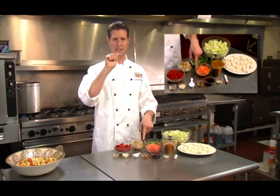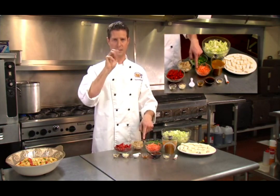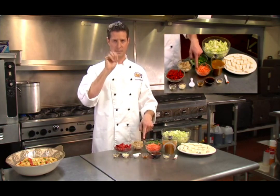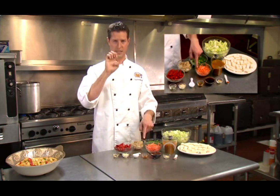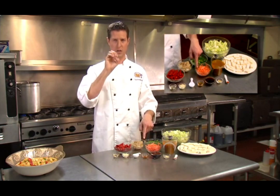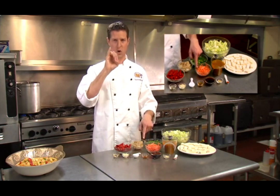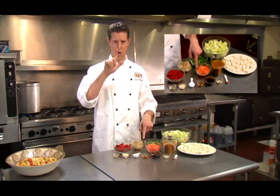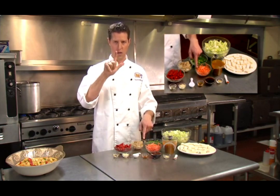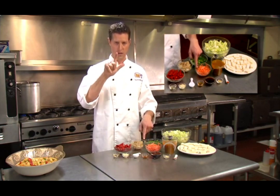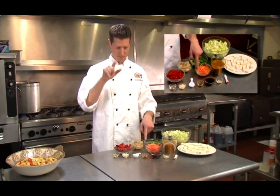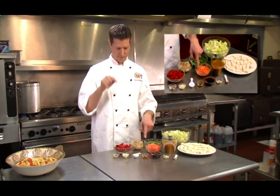sesame oil,